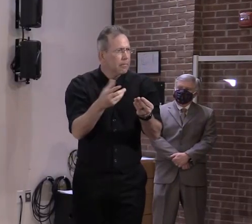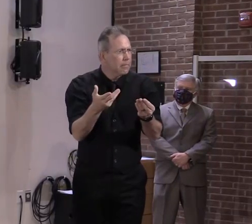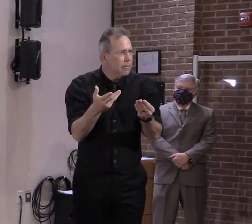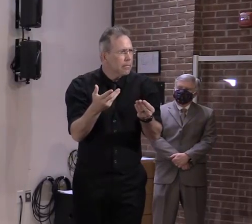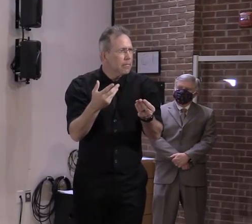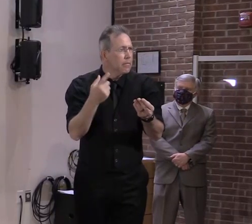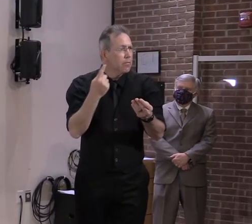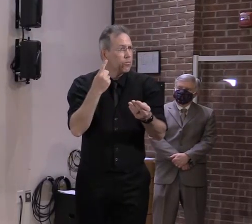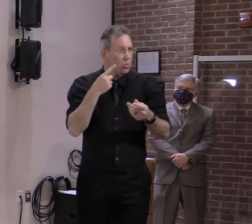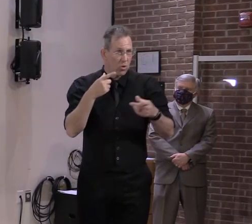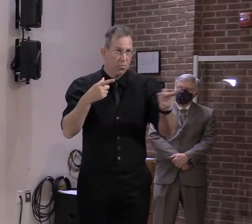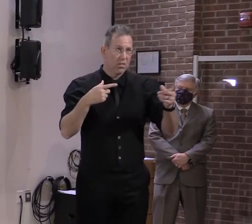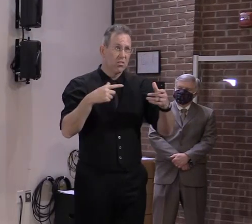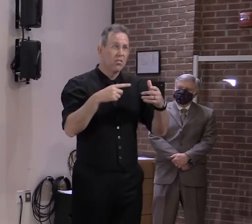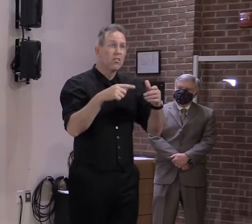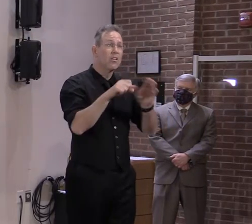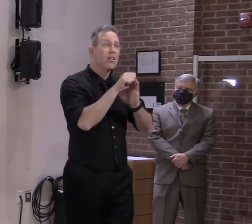of